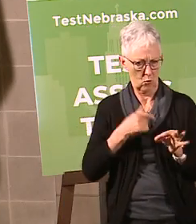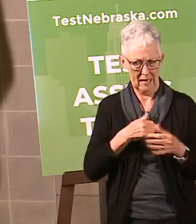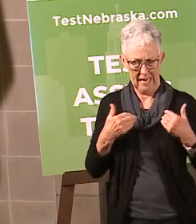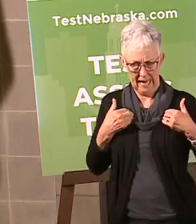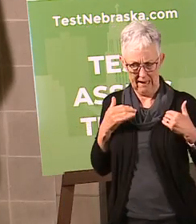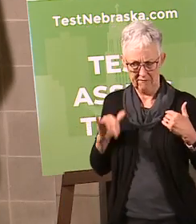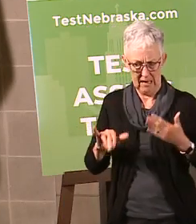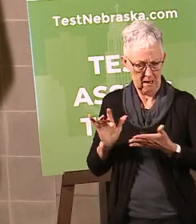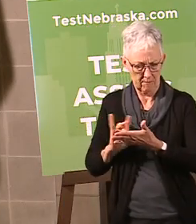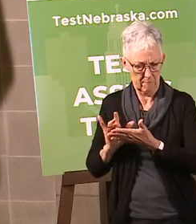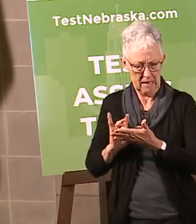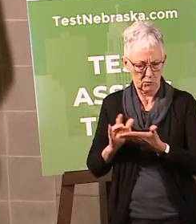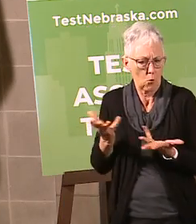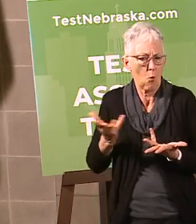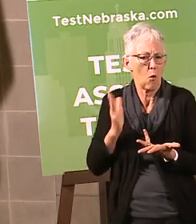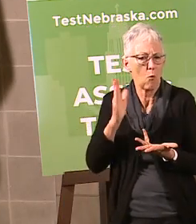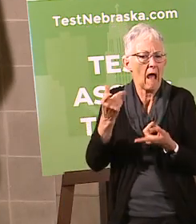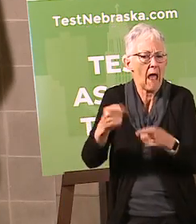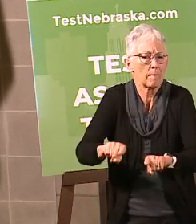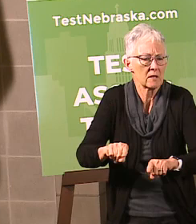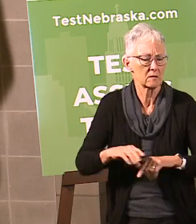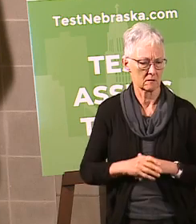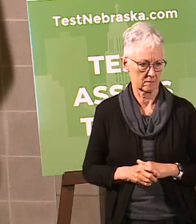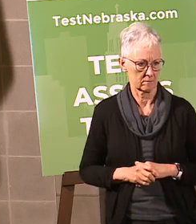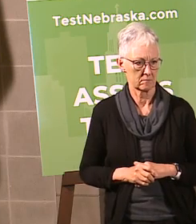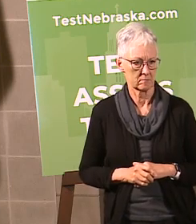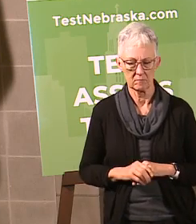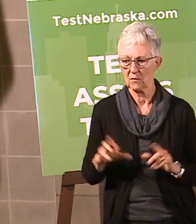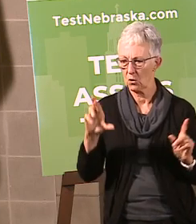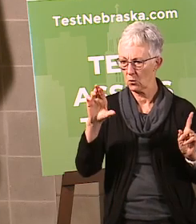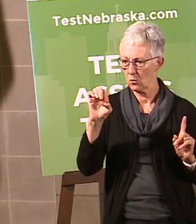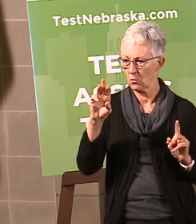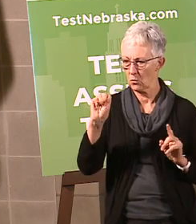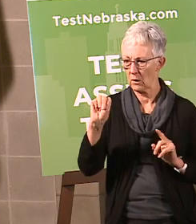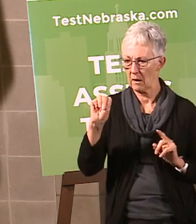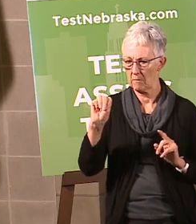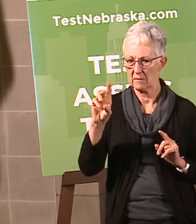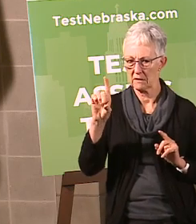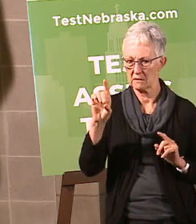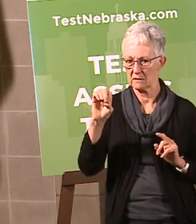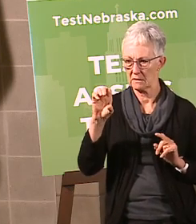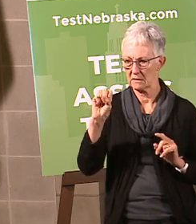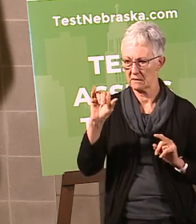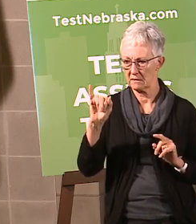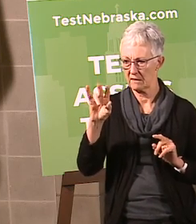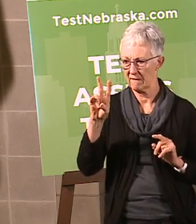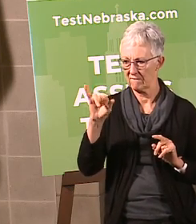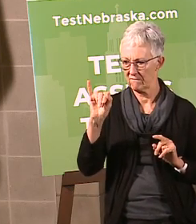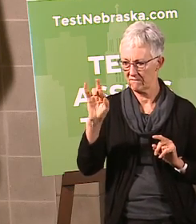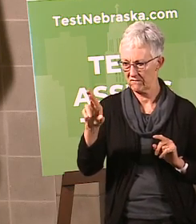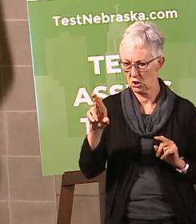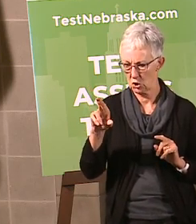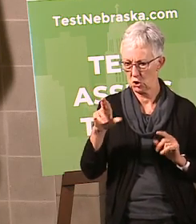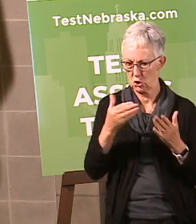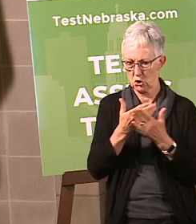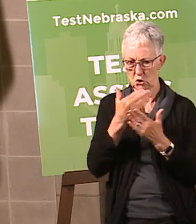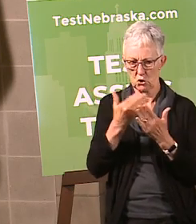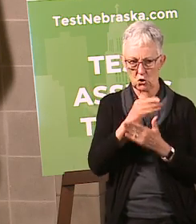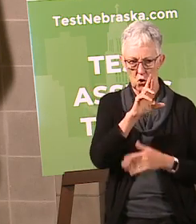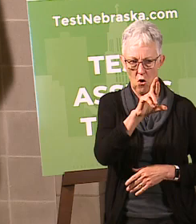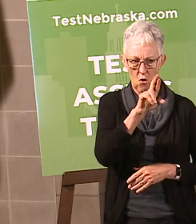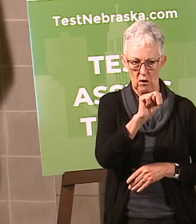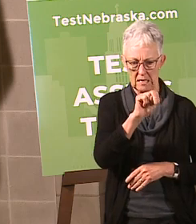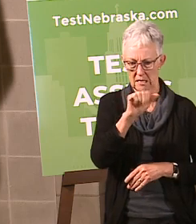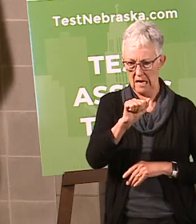can we see come from it? The question is on REM Desaver, the new polymerase inhibitor, RNA